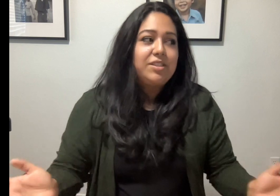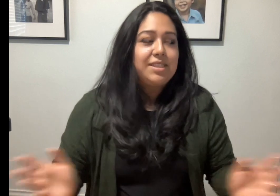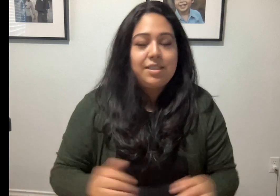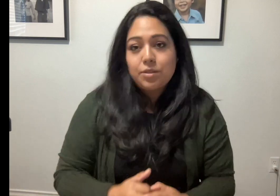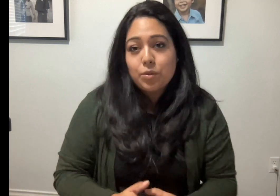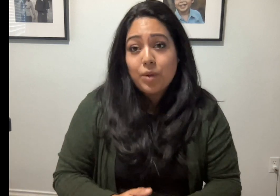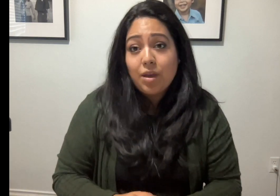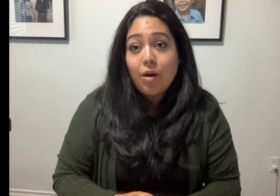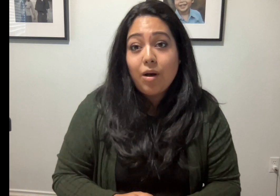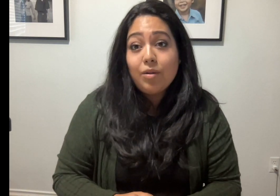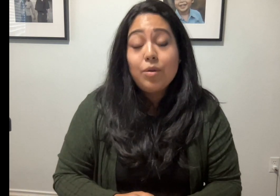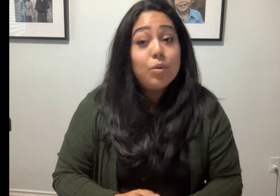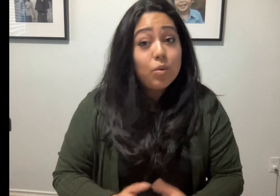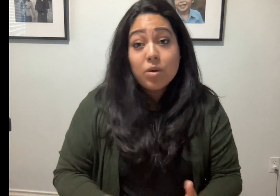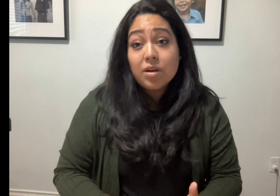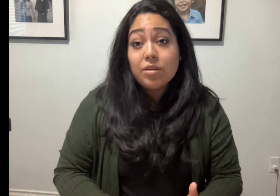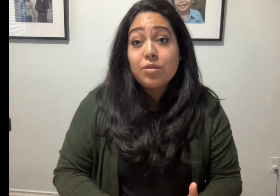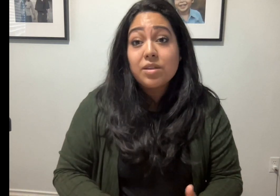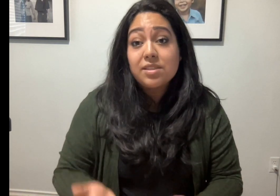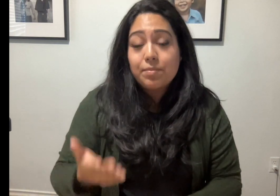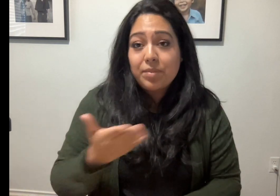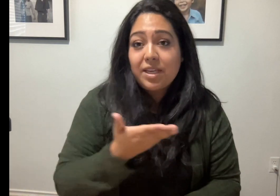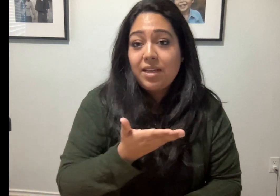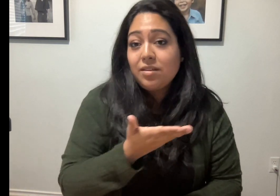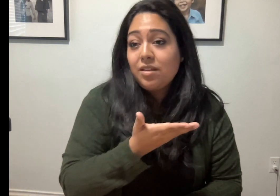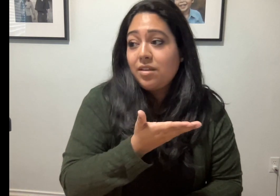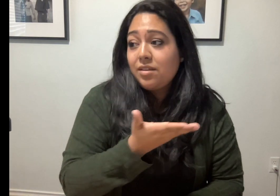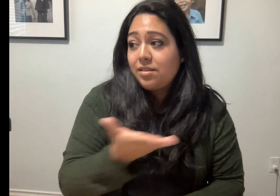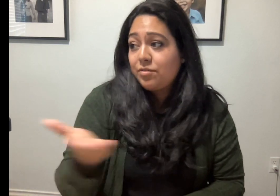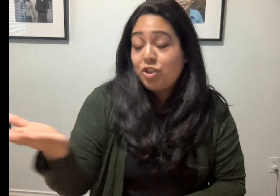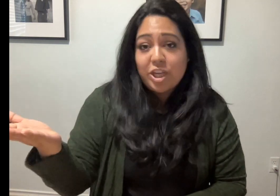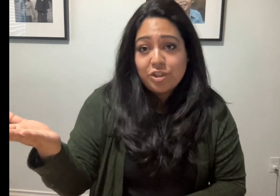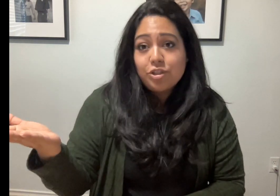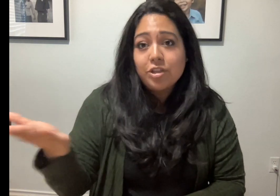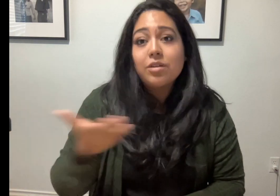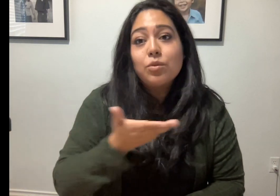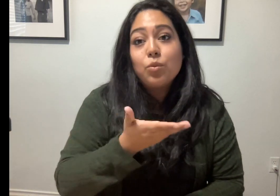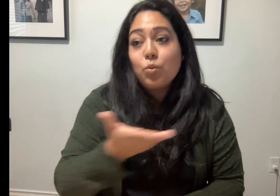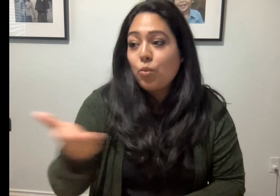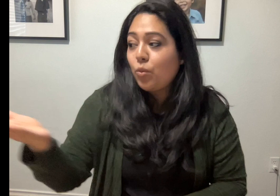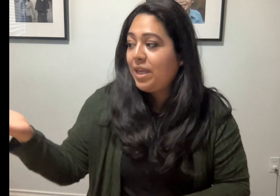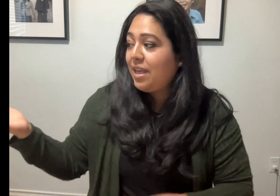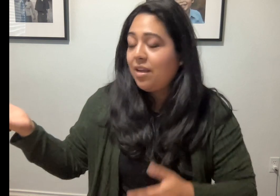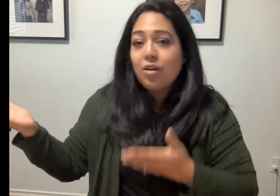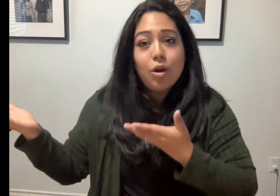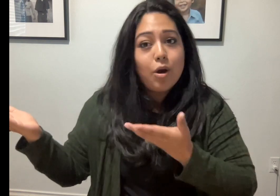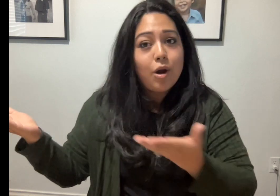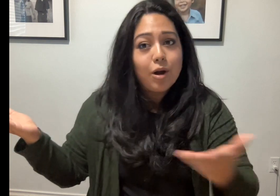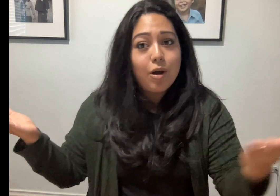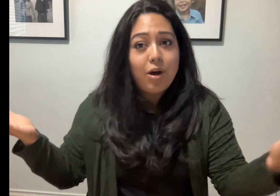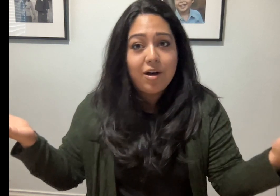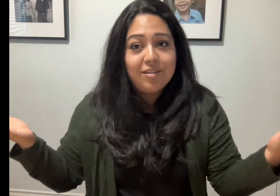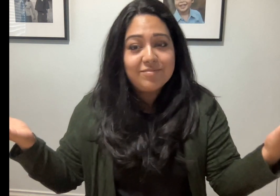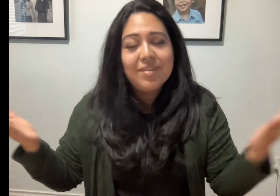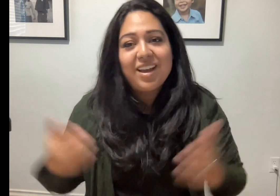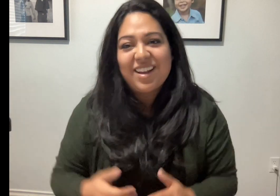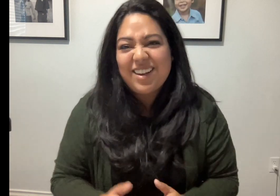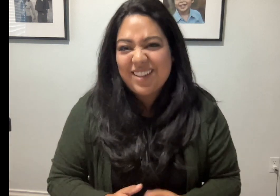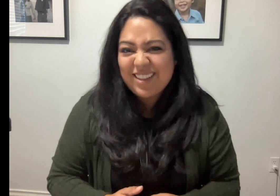referencing to we all. Or you could simply gesture, we are all. I kind of think that